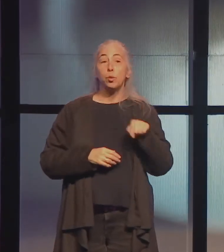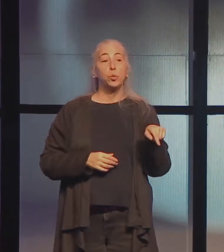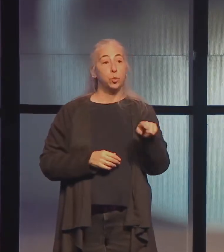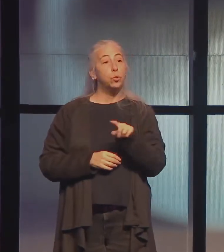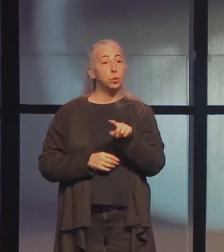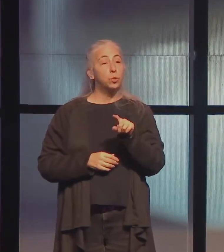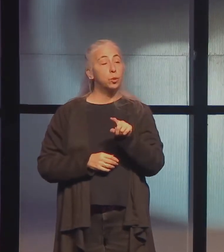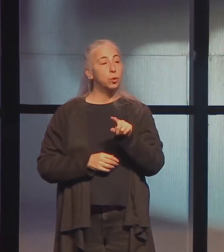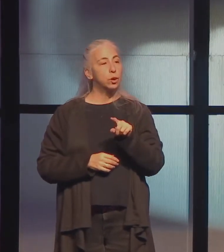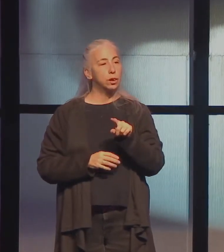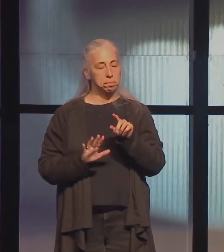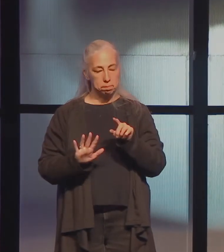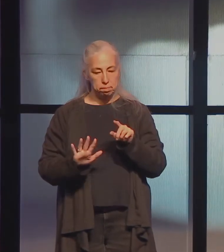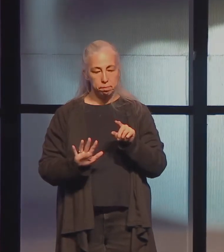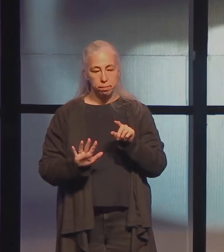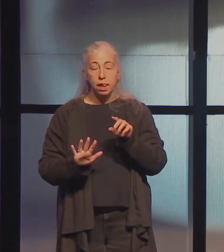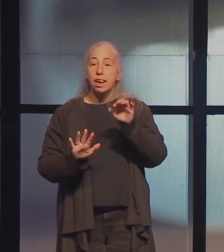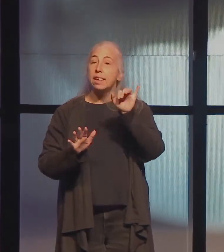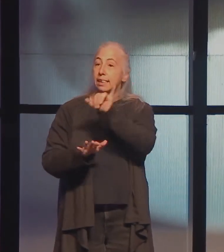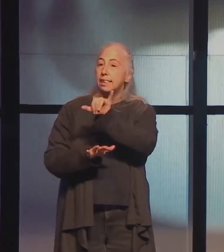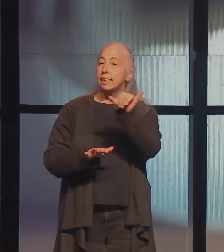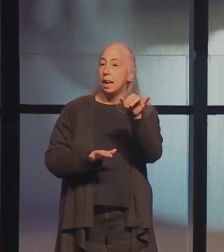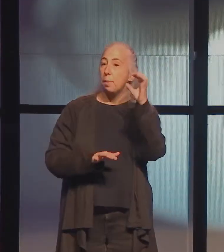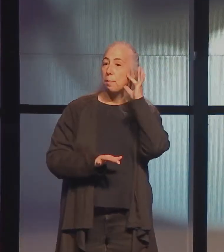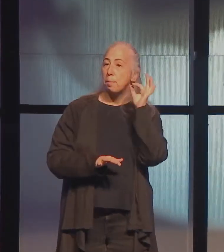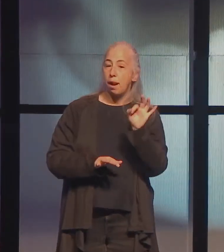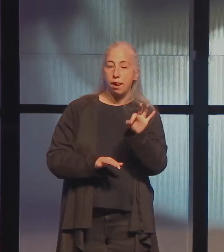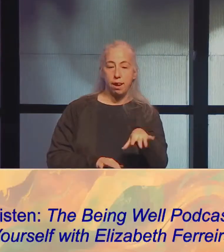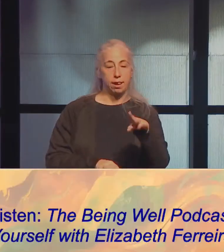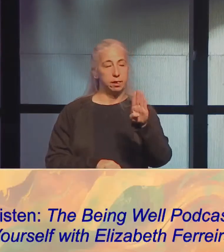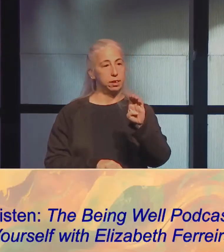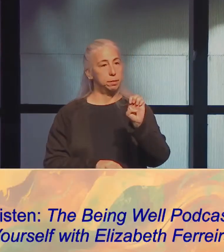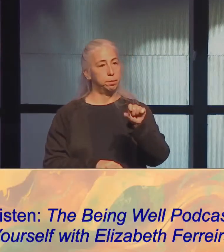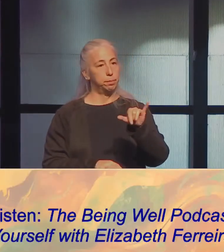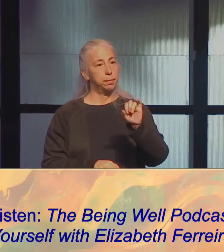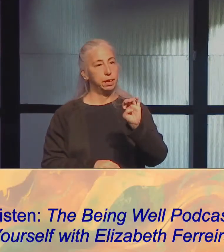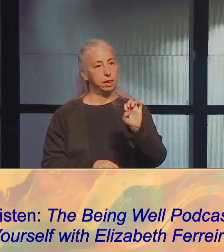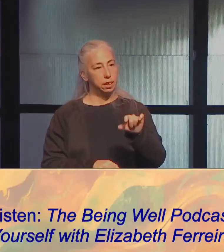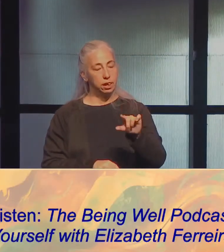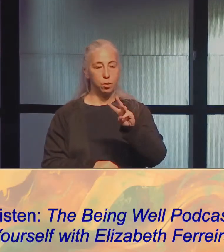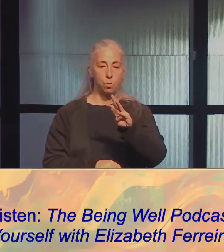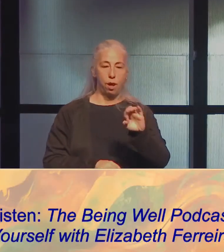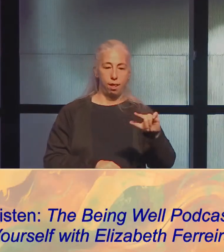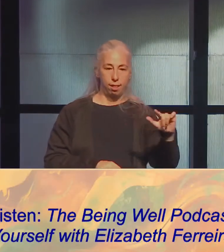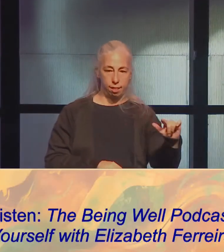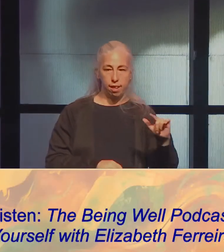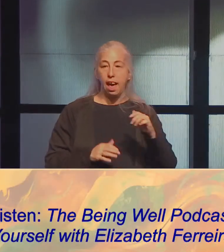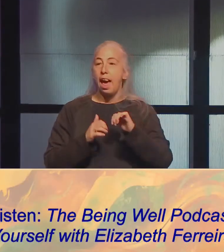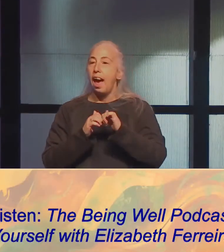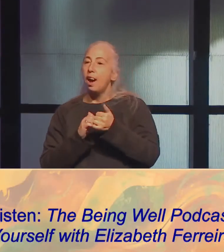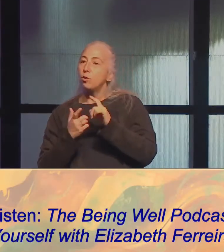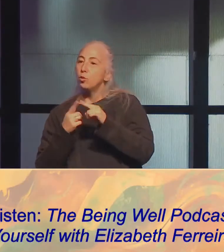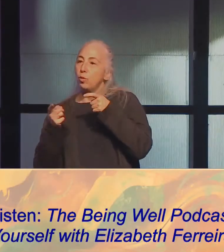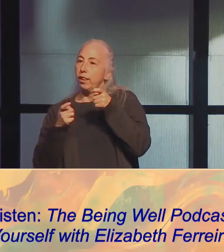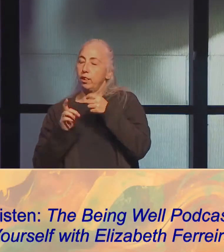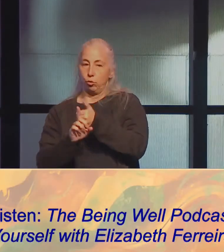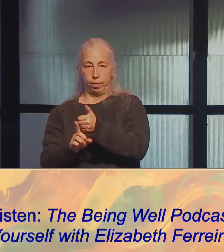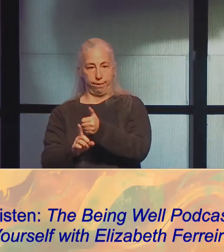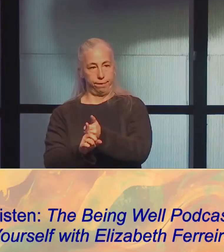an episode of that same podcast for you. It's called How to Regulate Yourself. How to Regulate